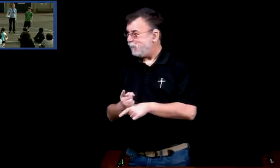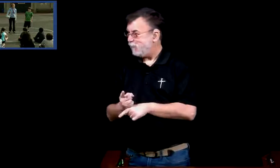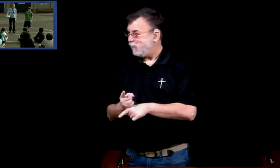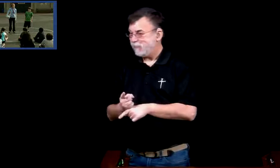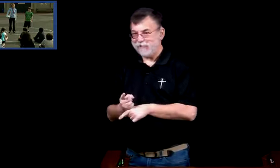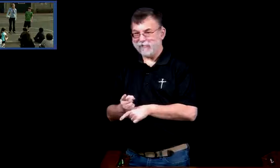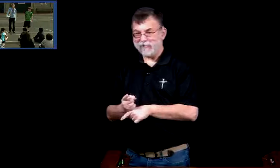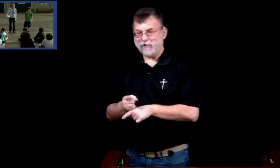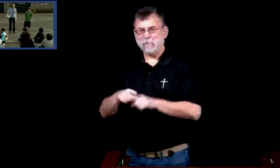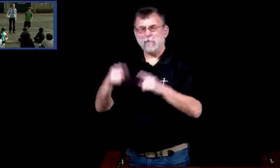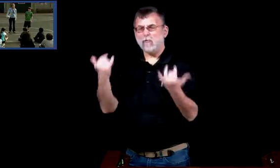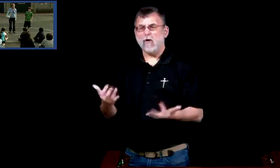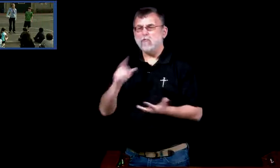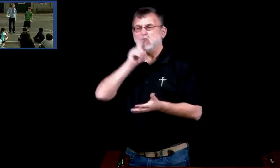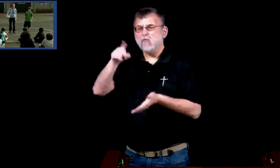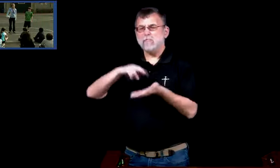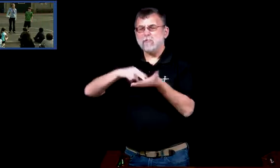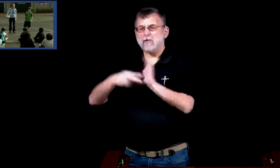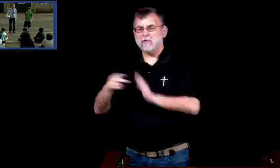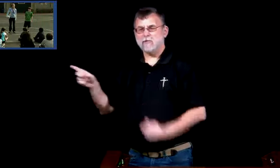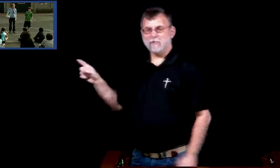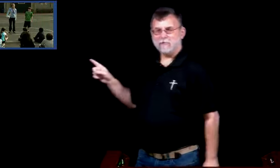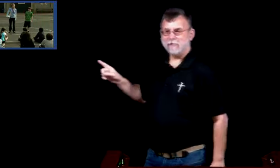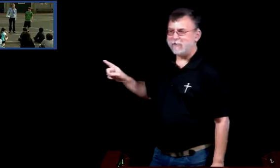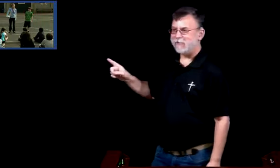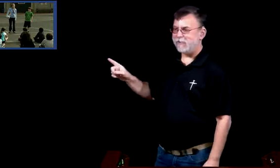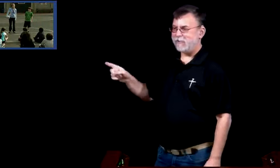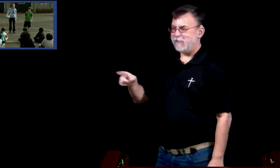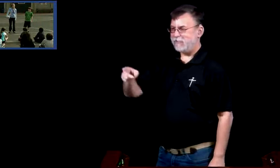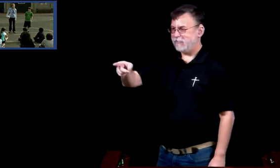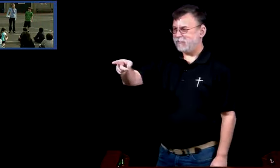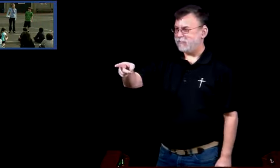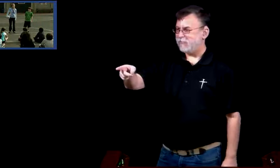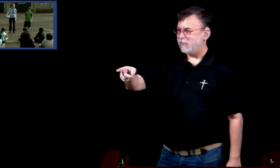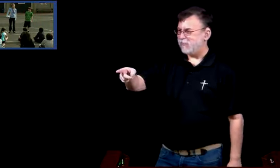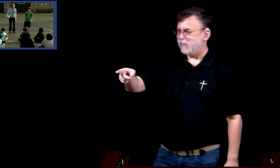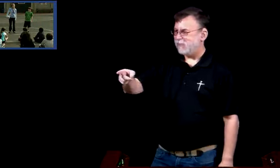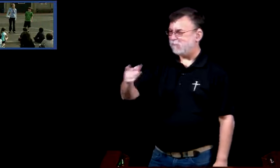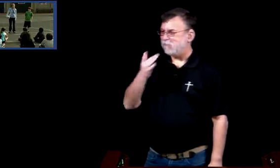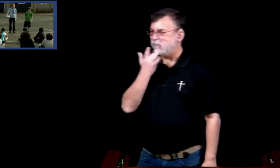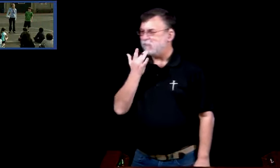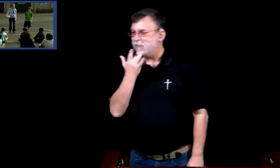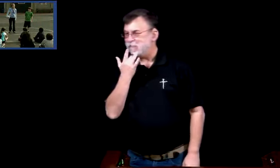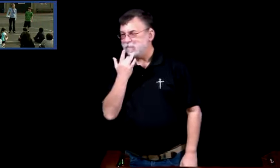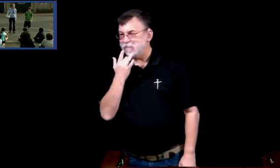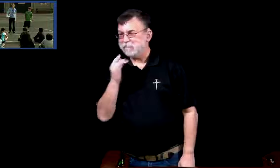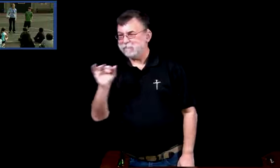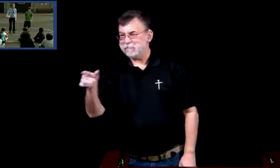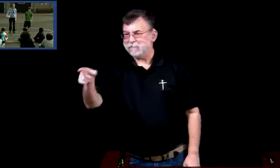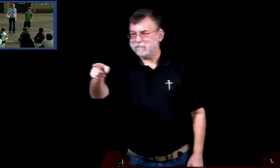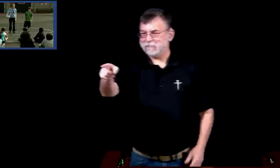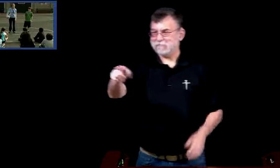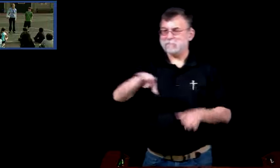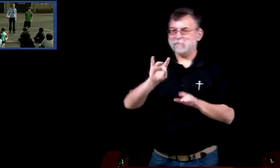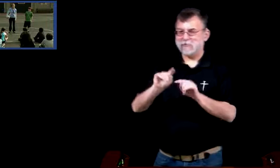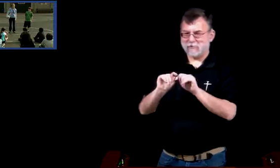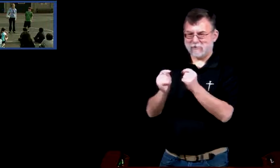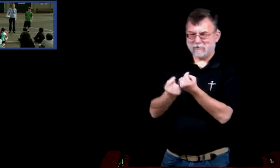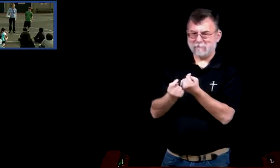right? I'm sure you've all experienced that. But take a look at this picture, and what do you really see? Okay,